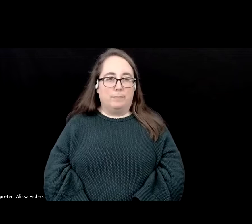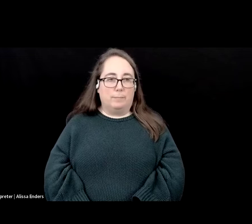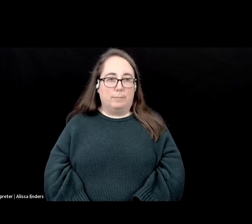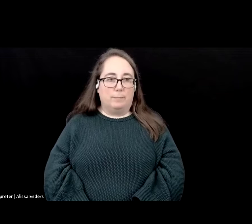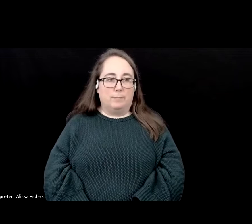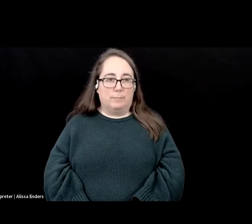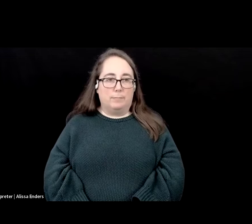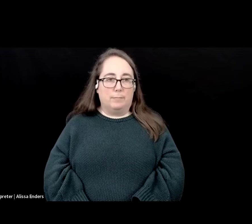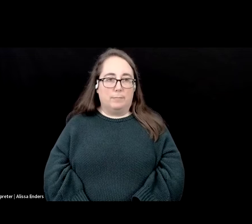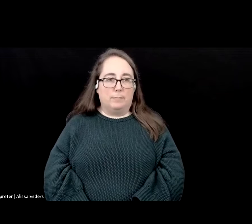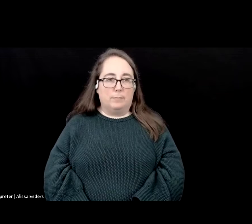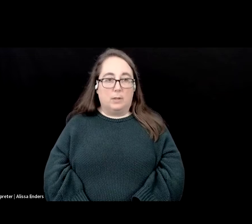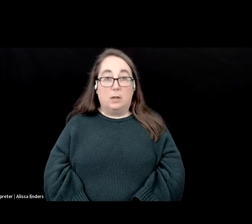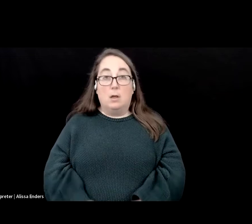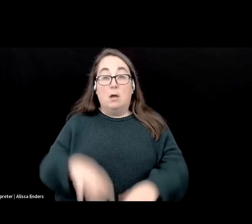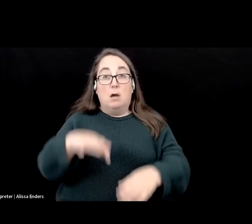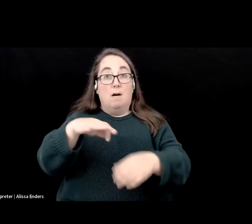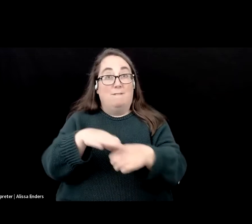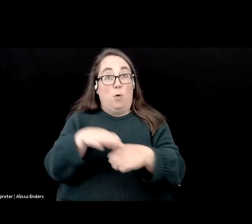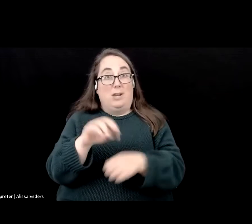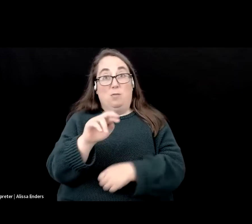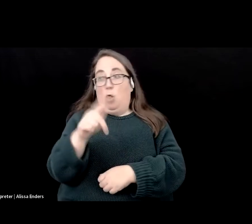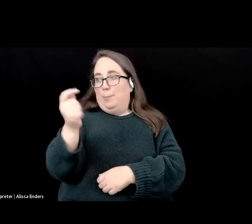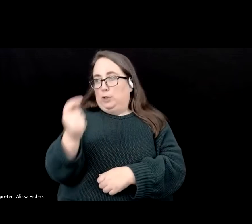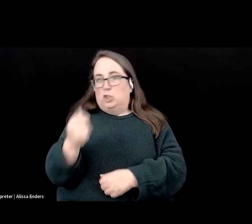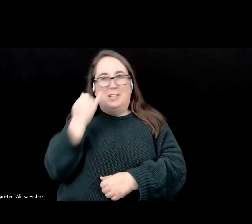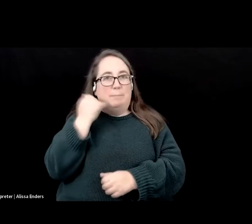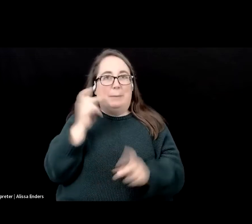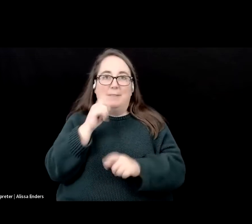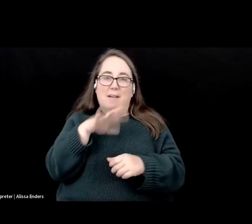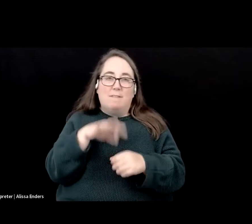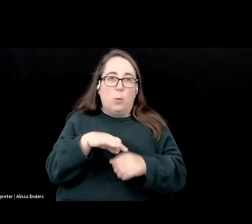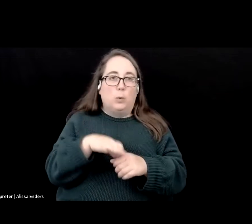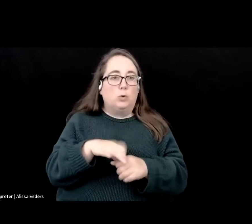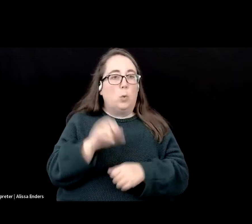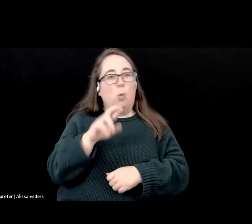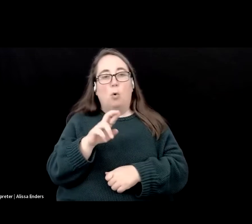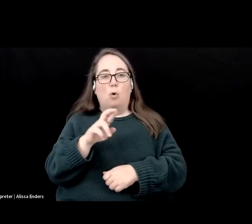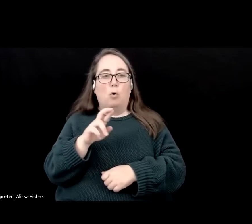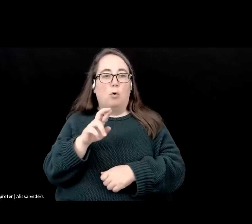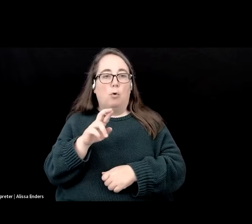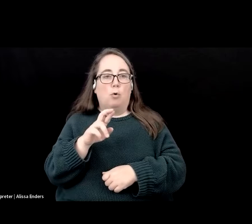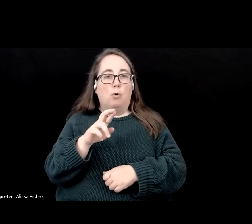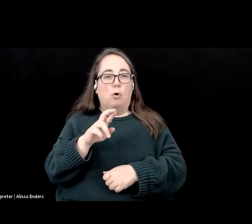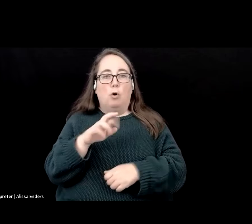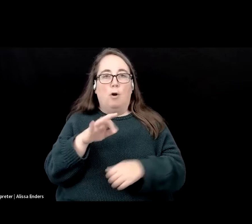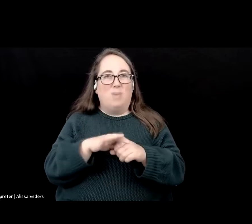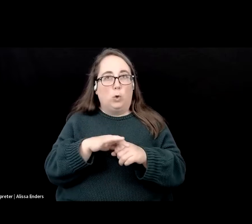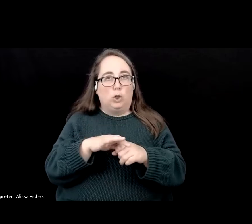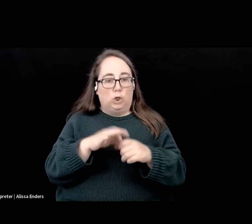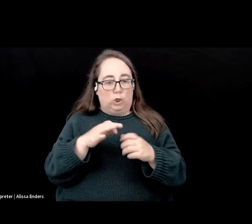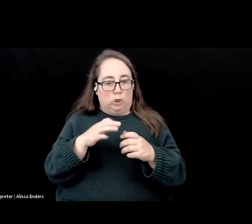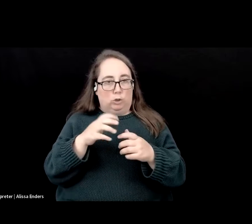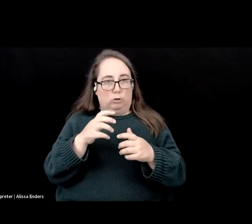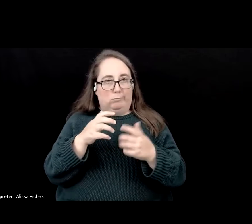The purging of the voter roll. So if someone hasn't voted or there's any kind of supposed discrepancy, they get purged from the roll. And